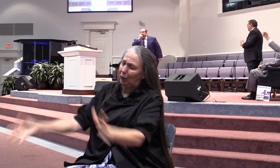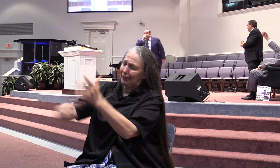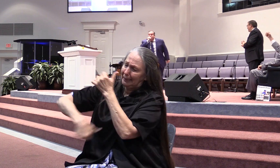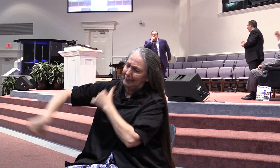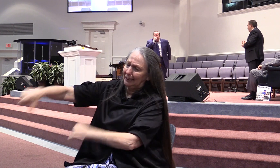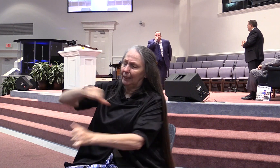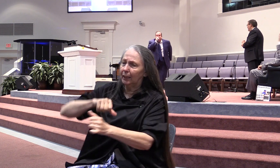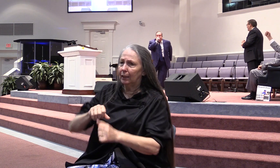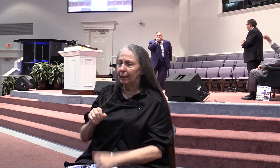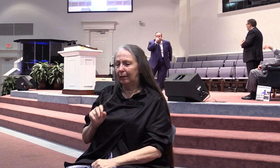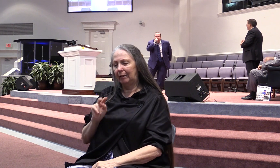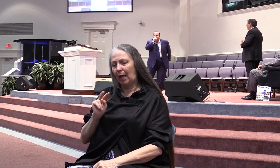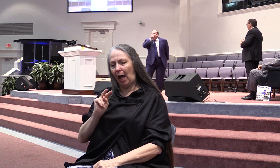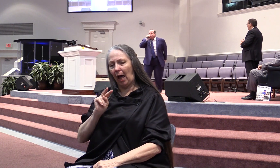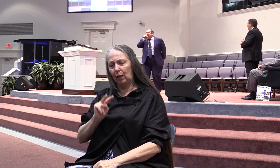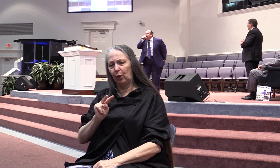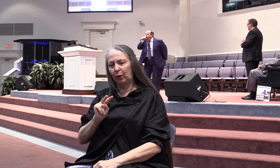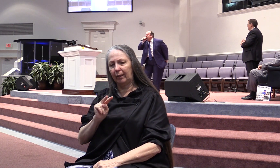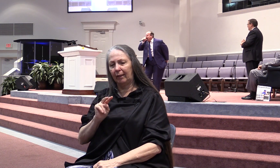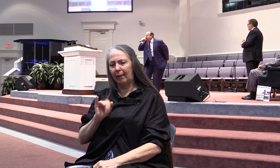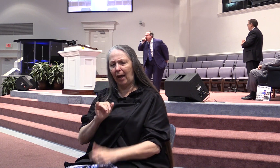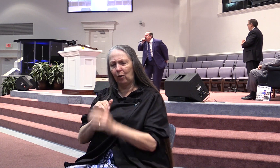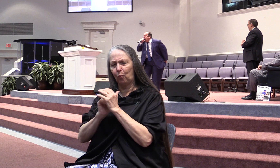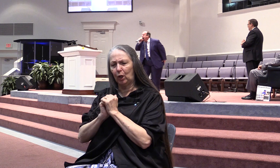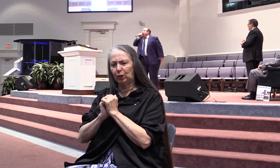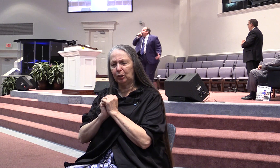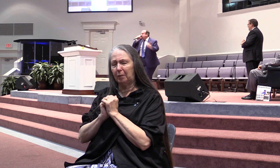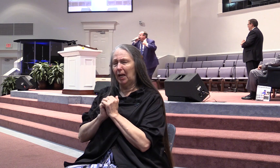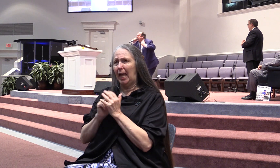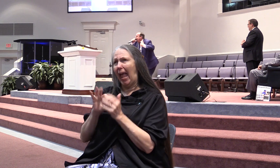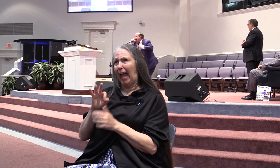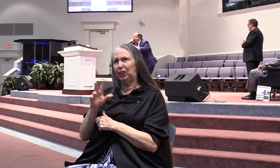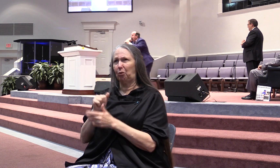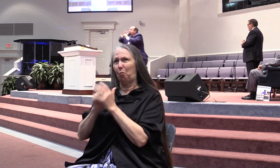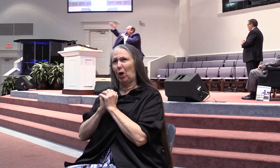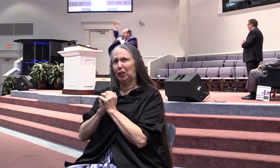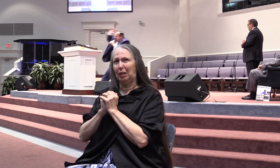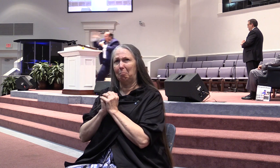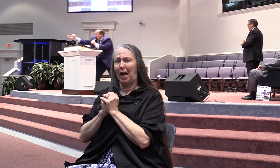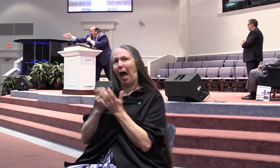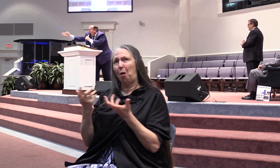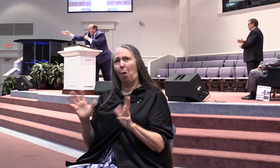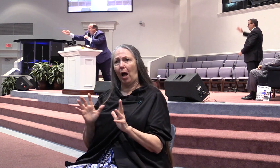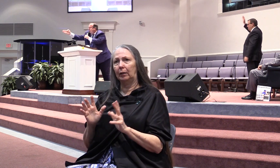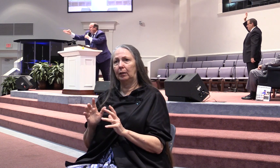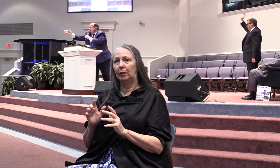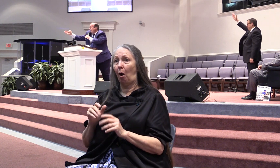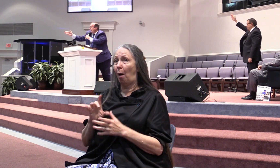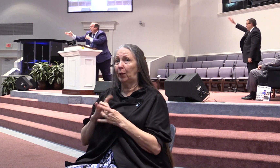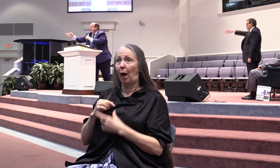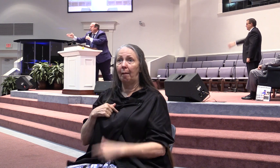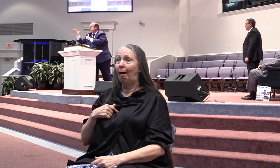If I look at that extra worship and say, I don't want to give it today, it's not mine, it's yours.